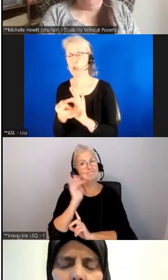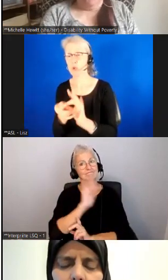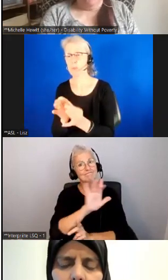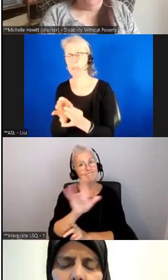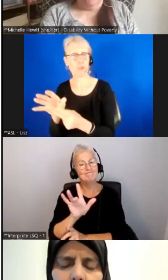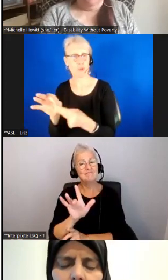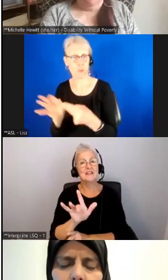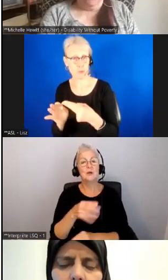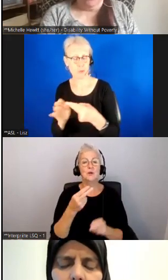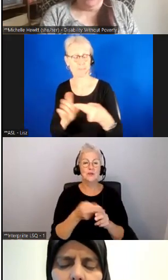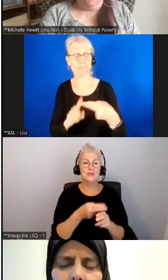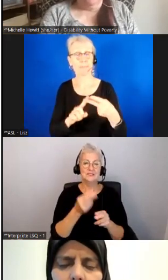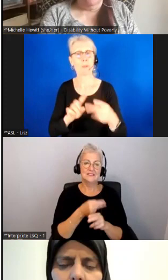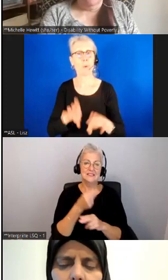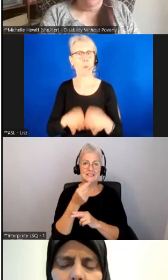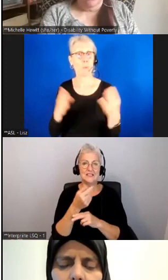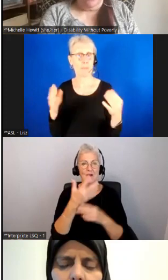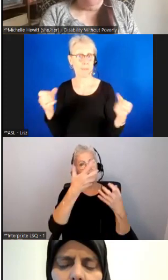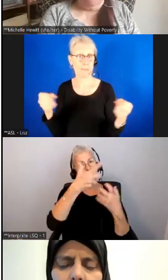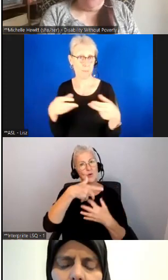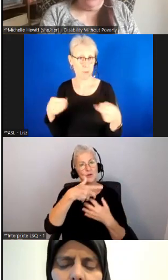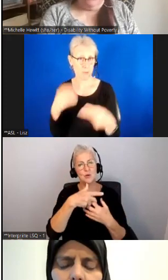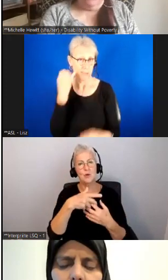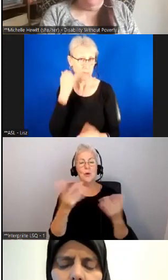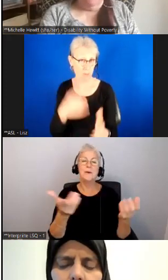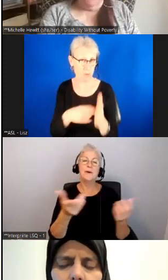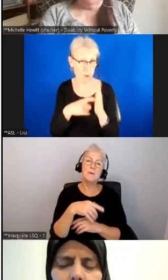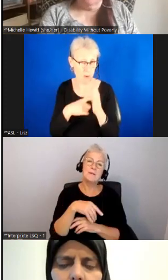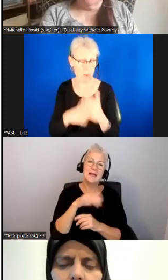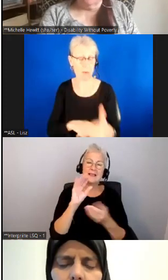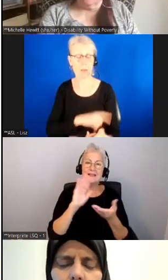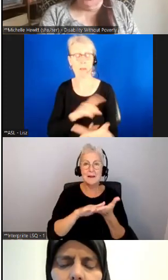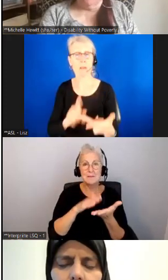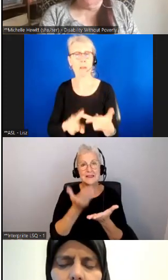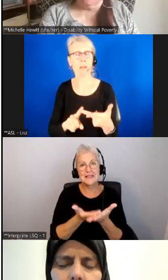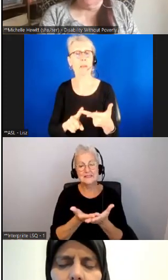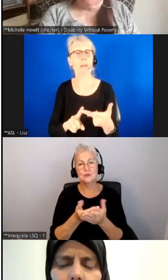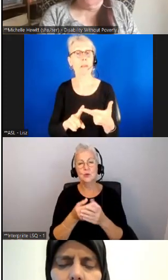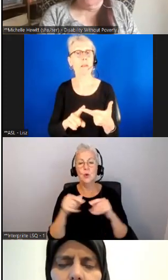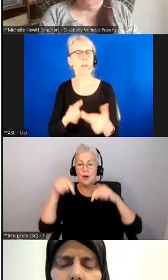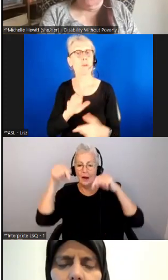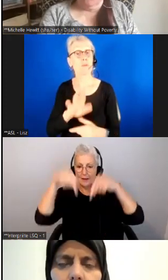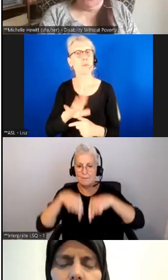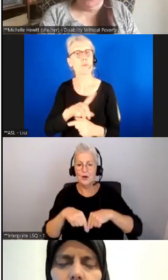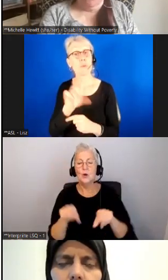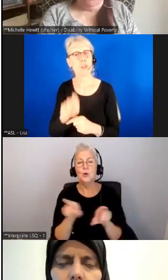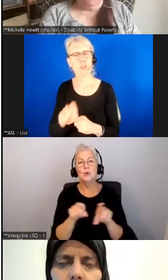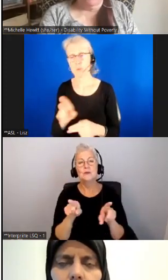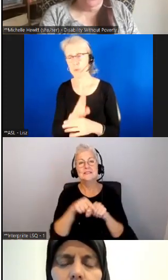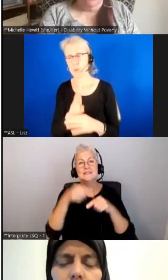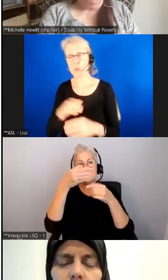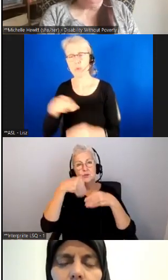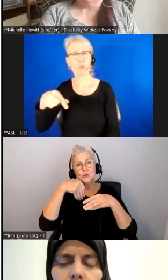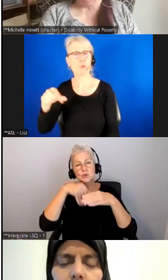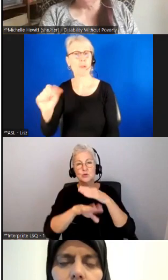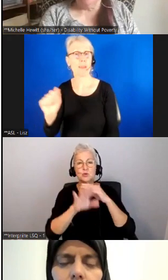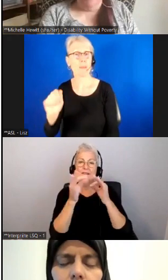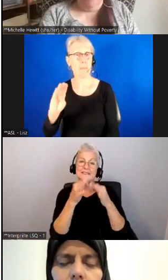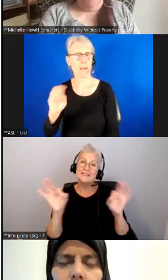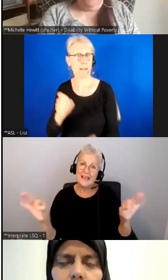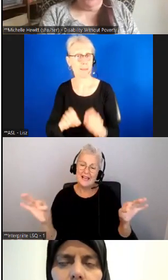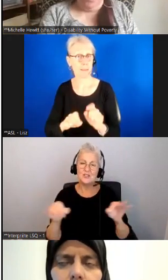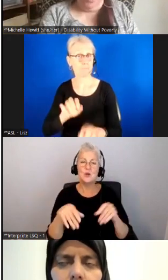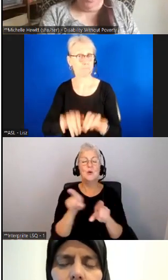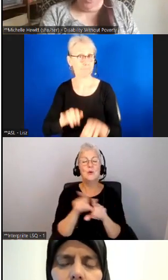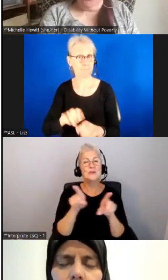Enable captions if required. And finally, make sure to share your questions in the Q&A box. Our